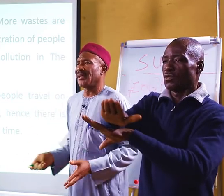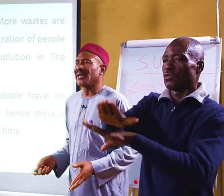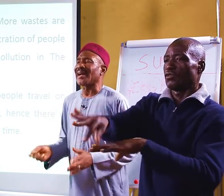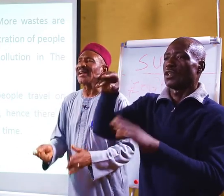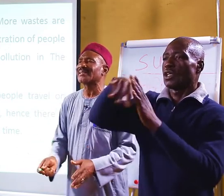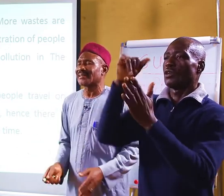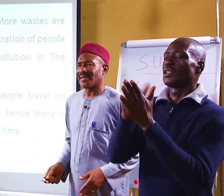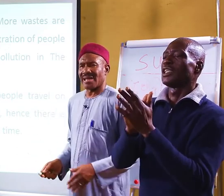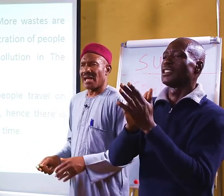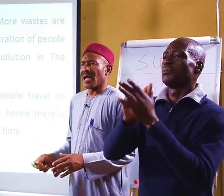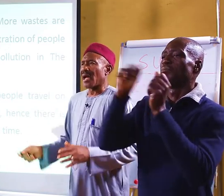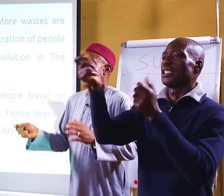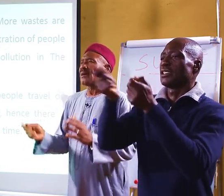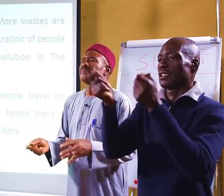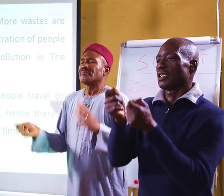will see cars